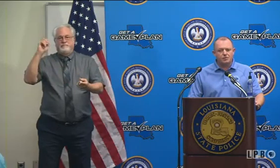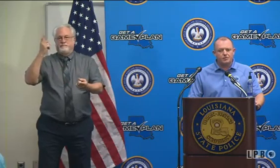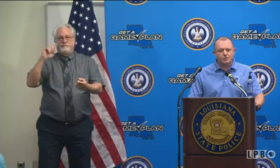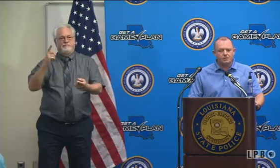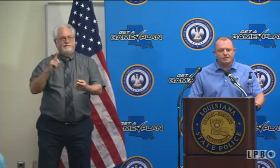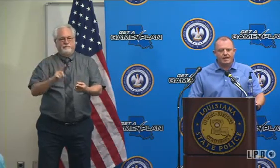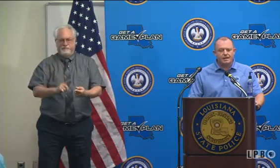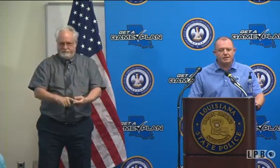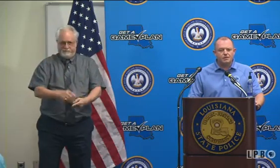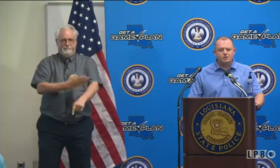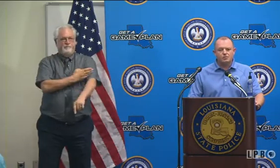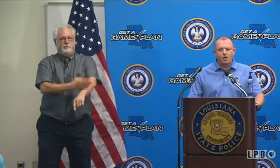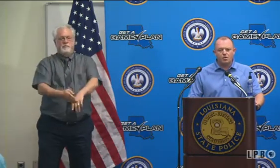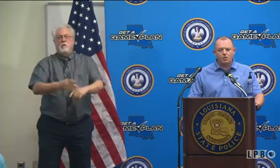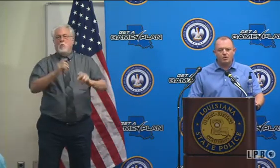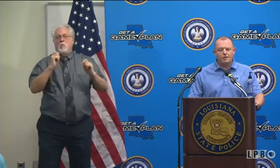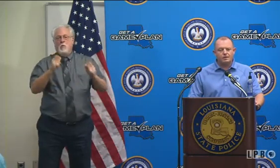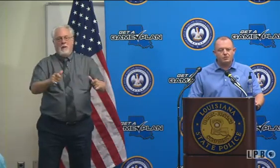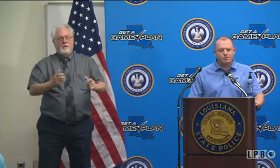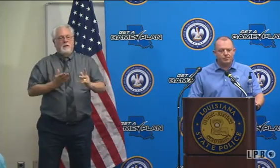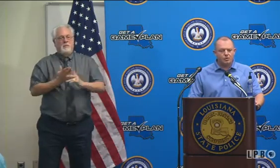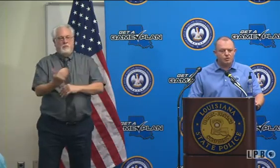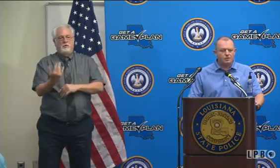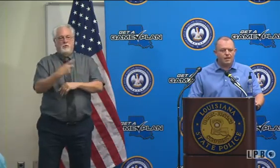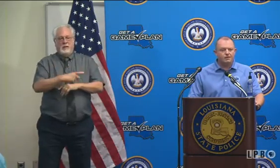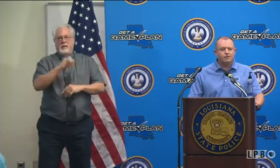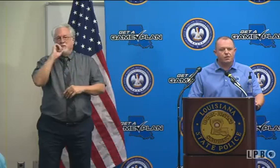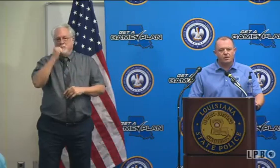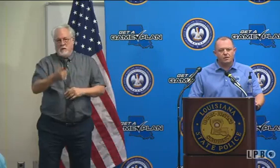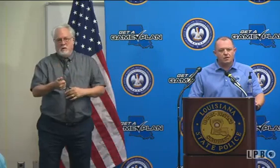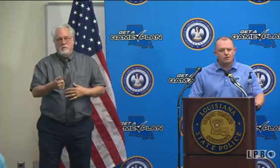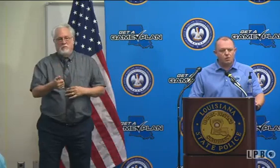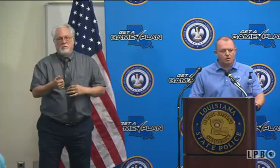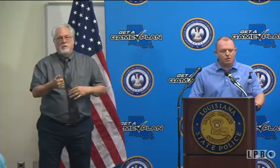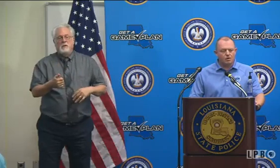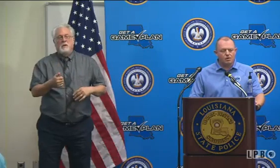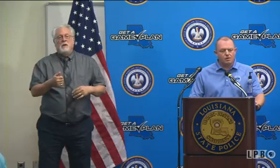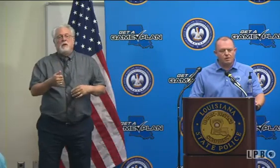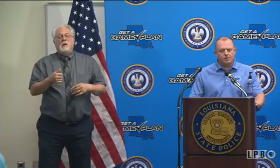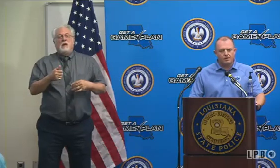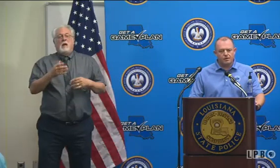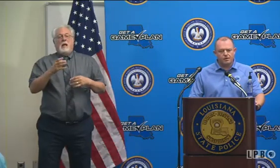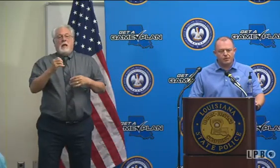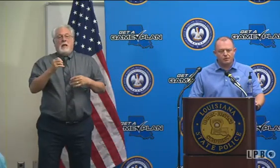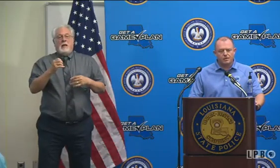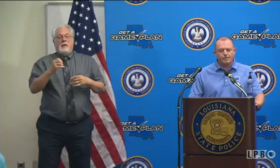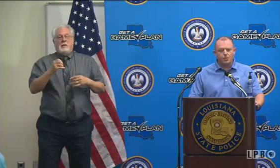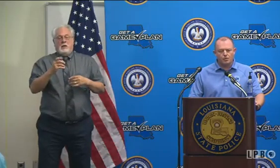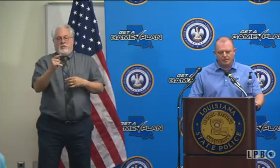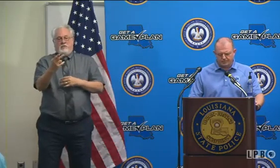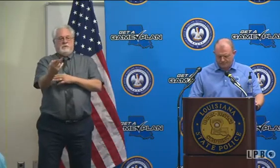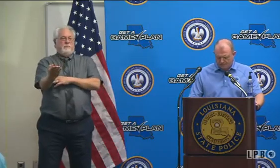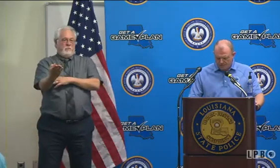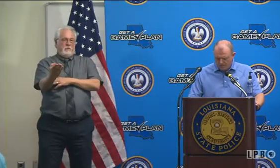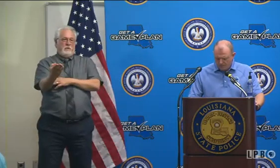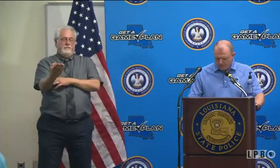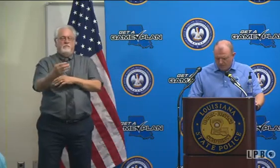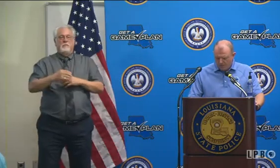rapidly as we move through the day tomorrow and as we approach landfall of Laura on Thursday